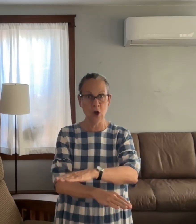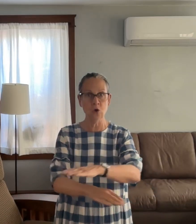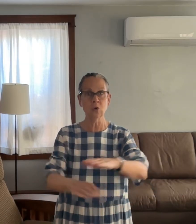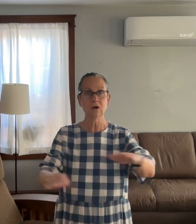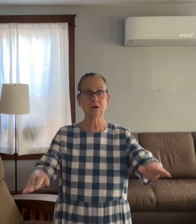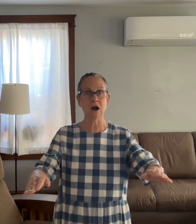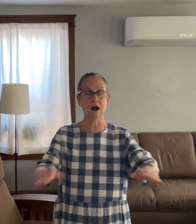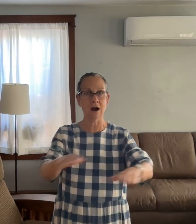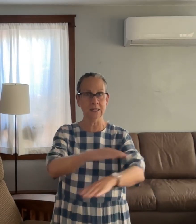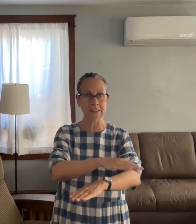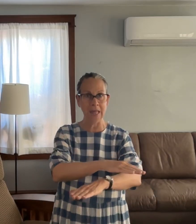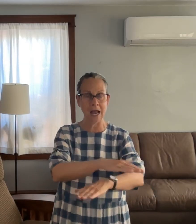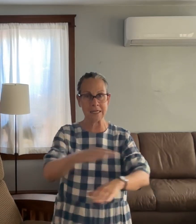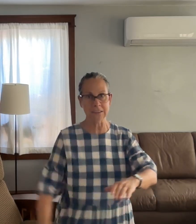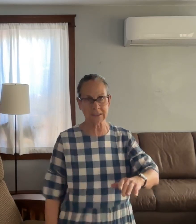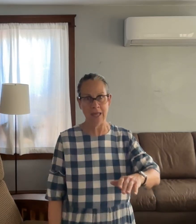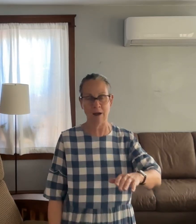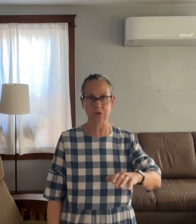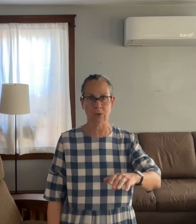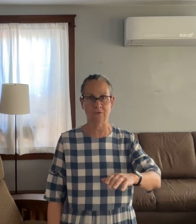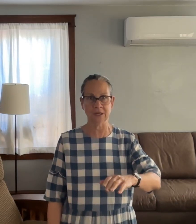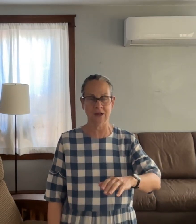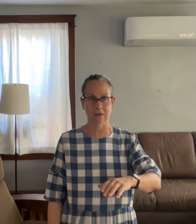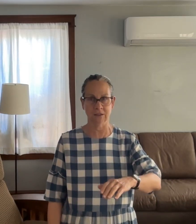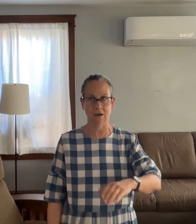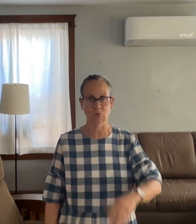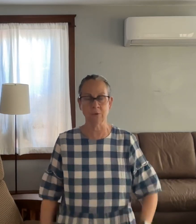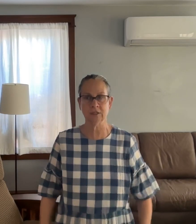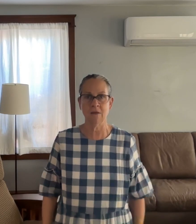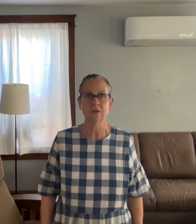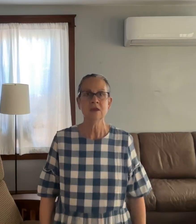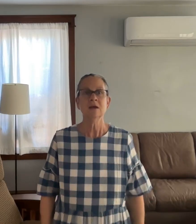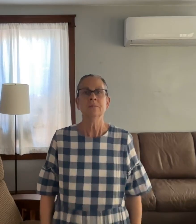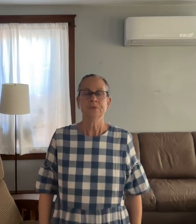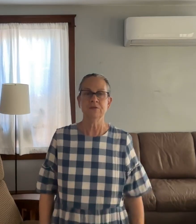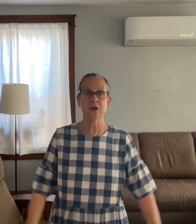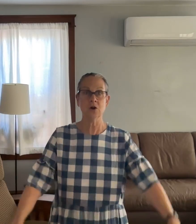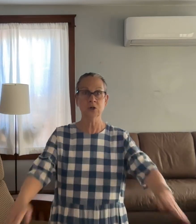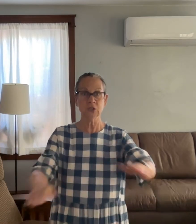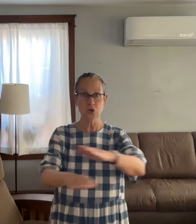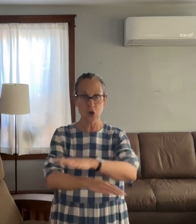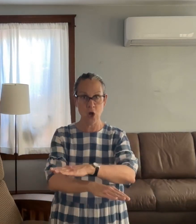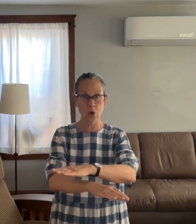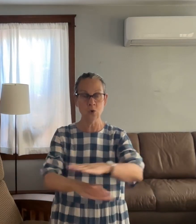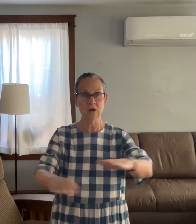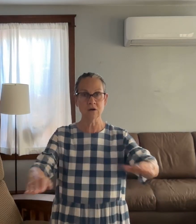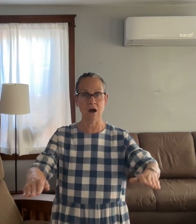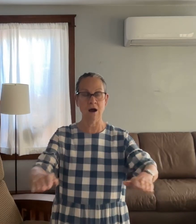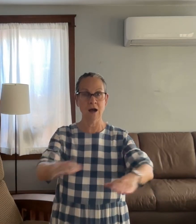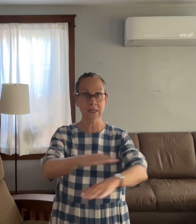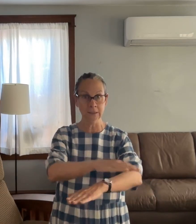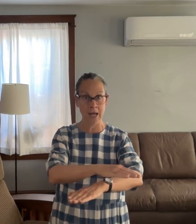no God like, slap your left hand down the side. One more time. There's no God